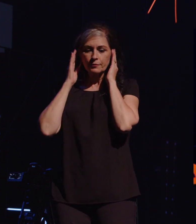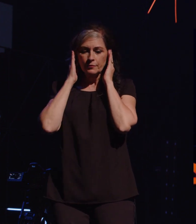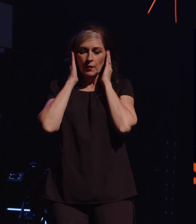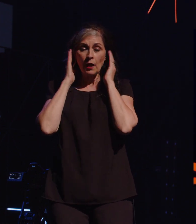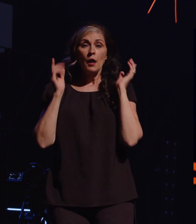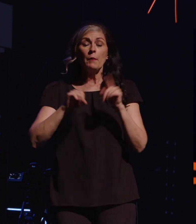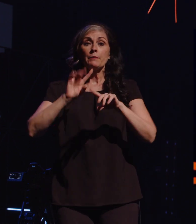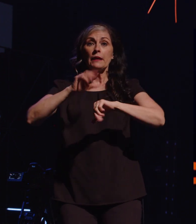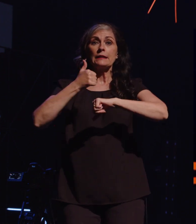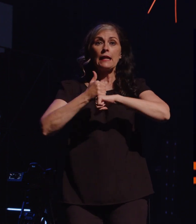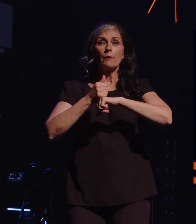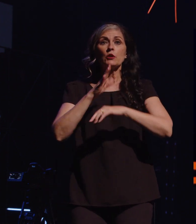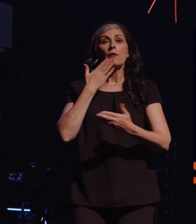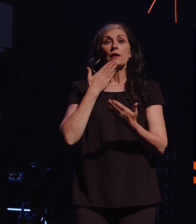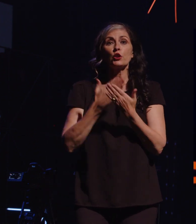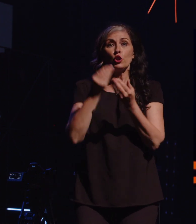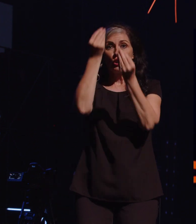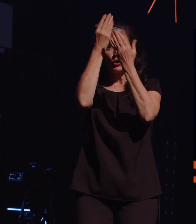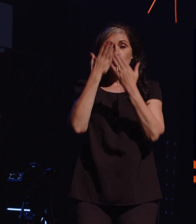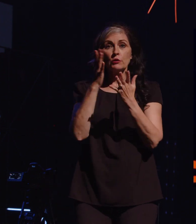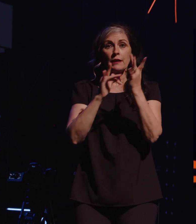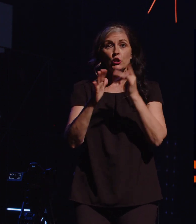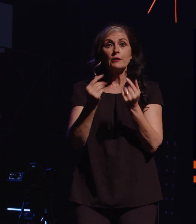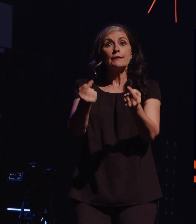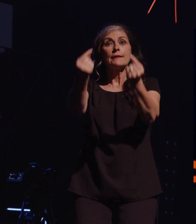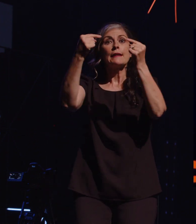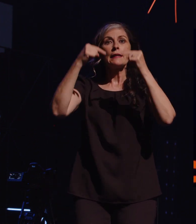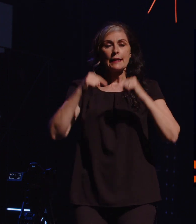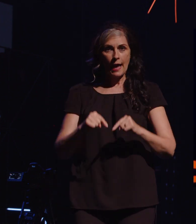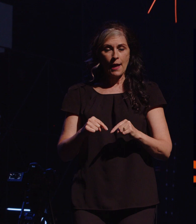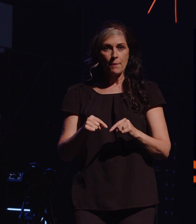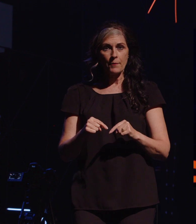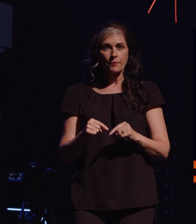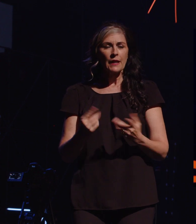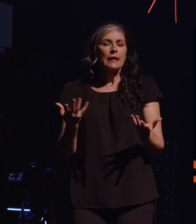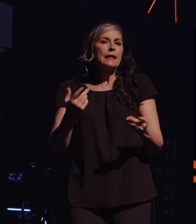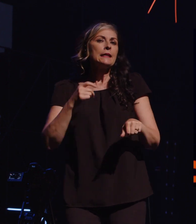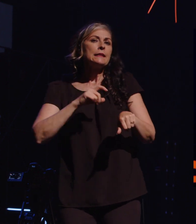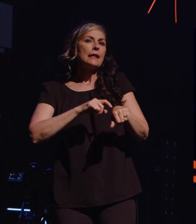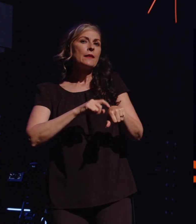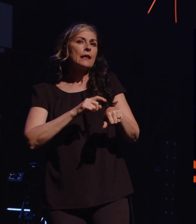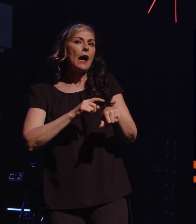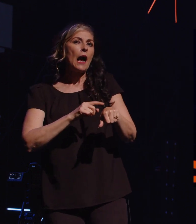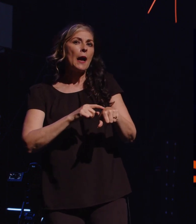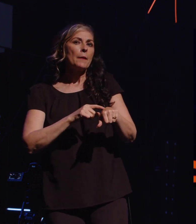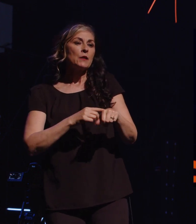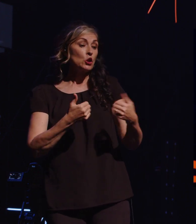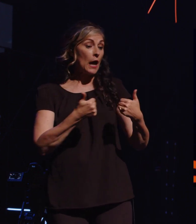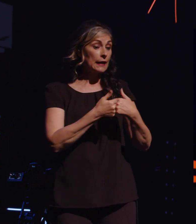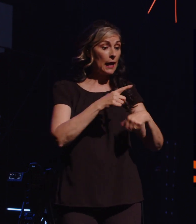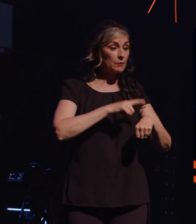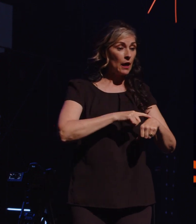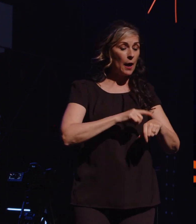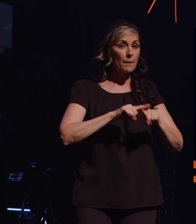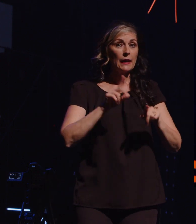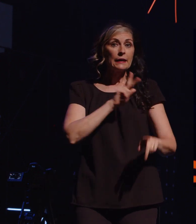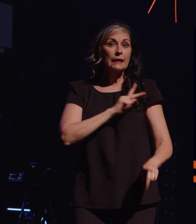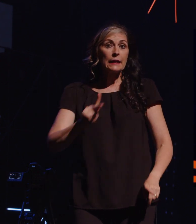being established, and that's what the good news that Jesus came. He's saying, what time is it? He's saying, it's not game time, it's kingdom time. It's